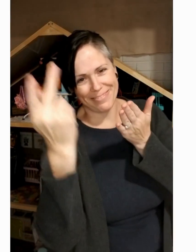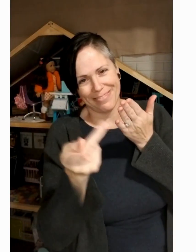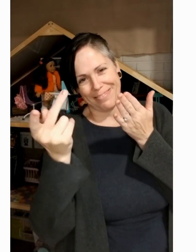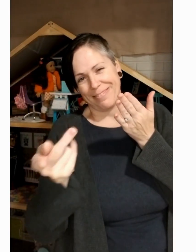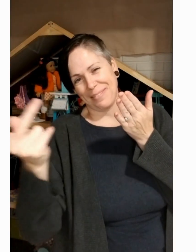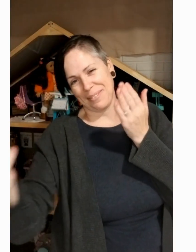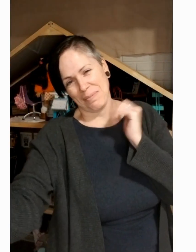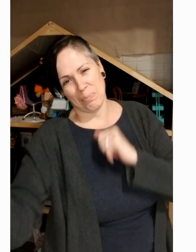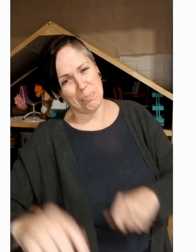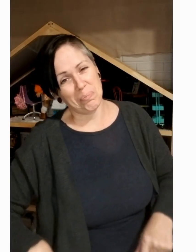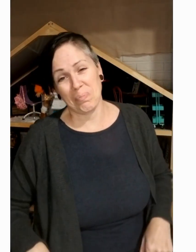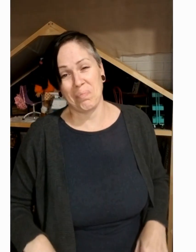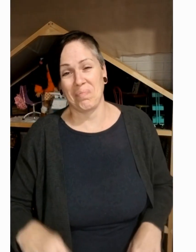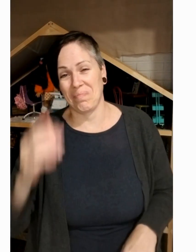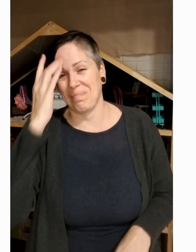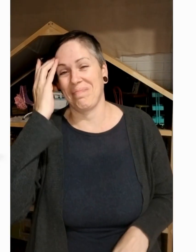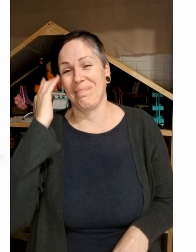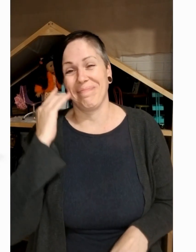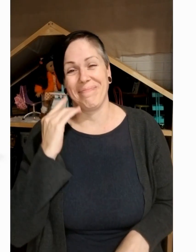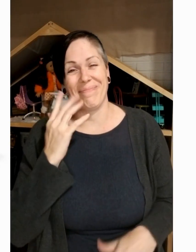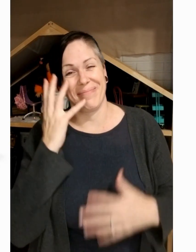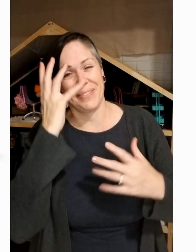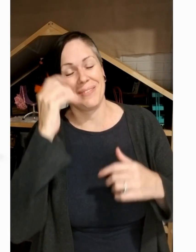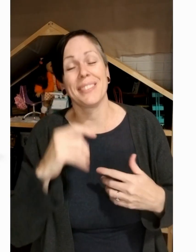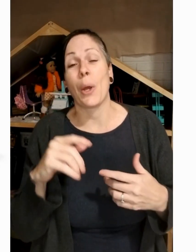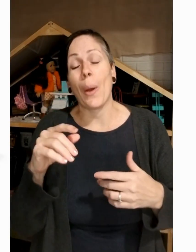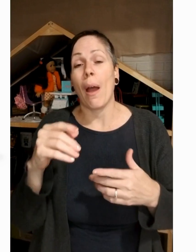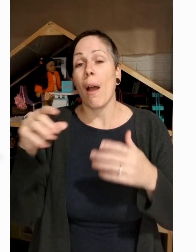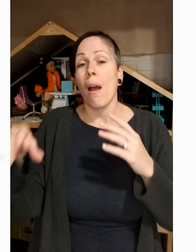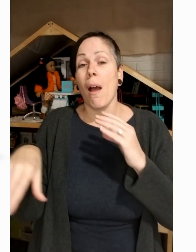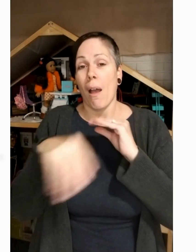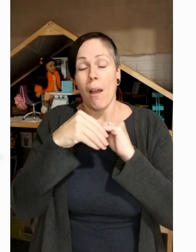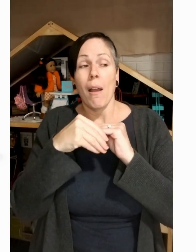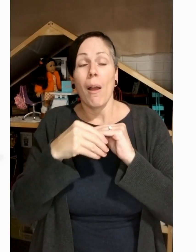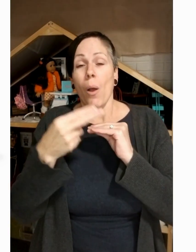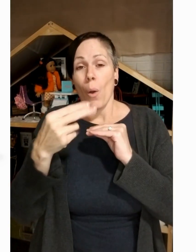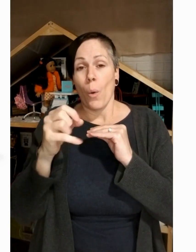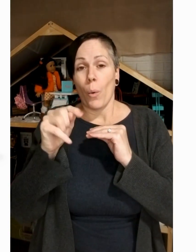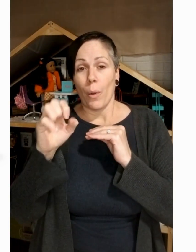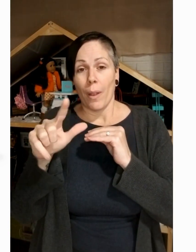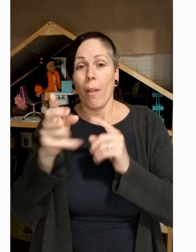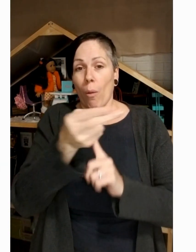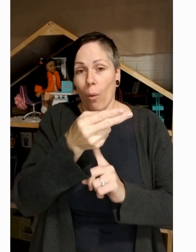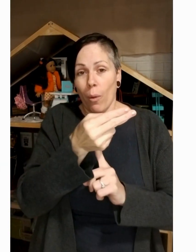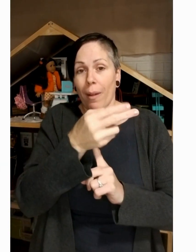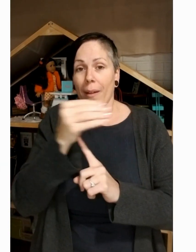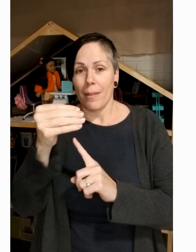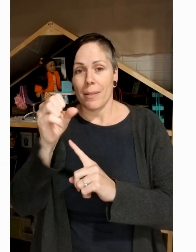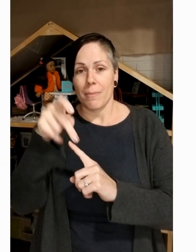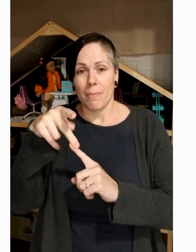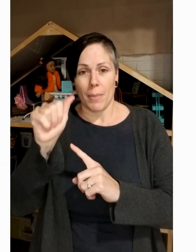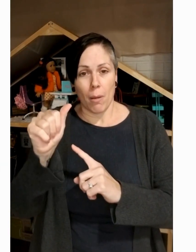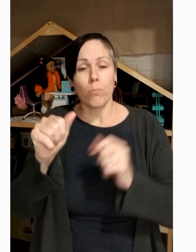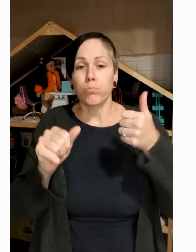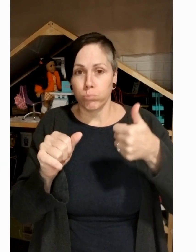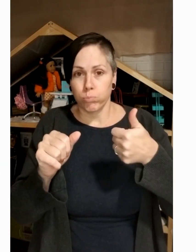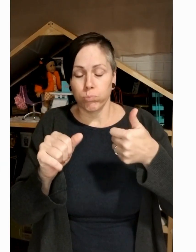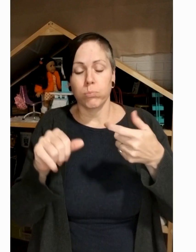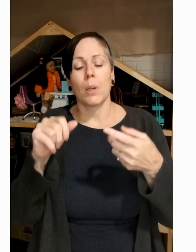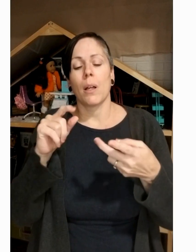we added the hotel and spa from American Girl, Lila's horse